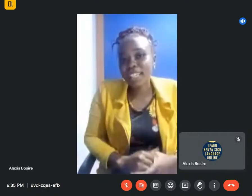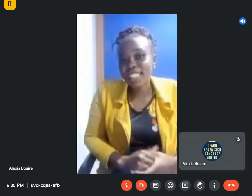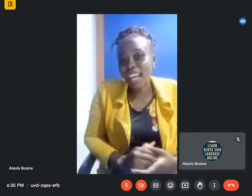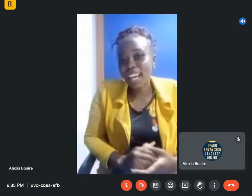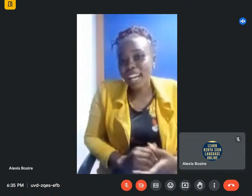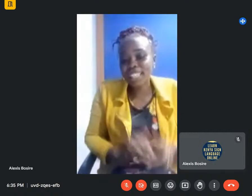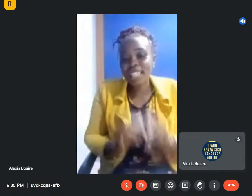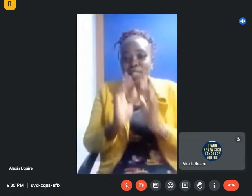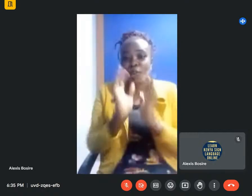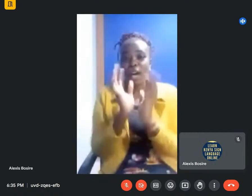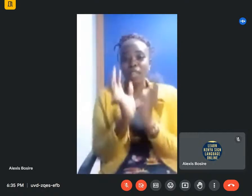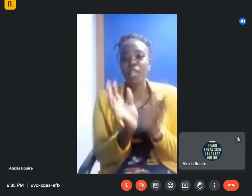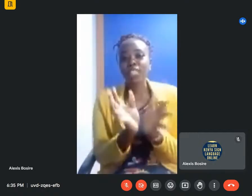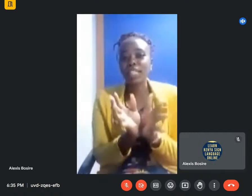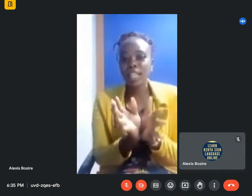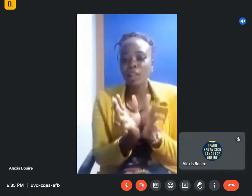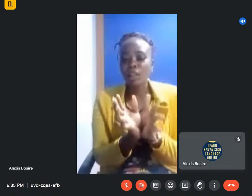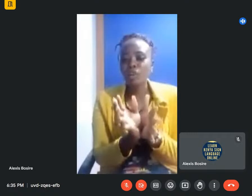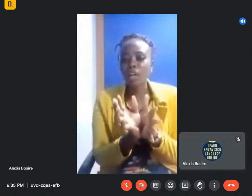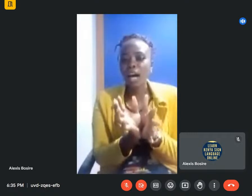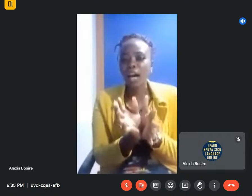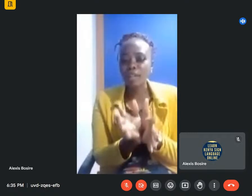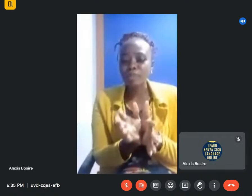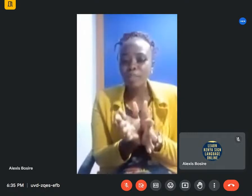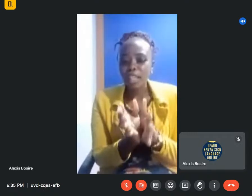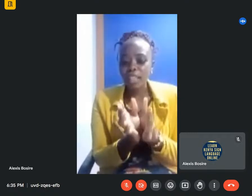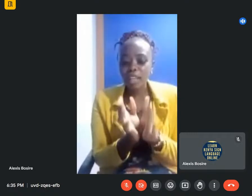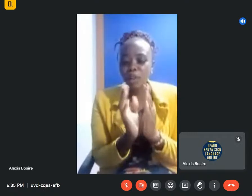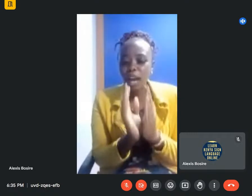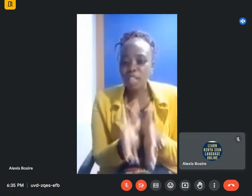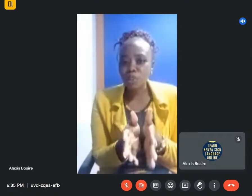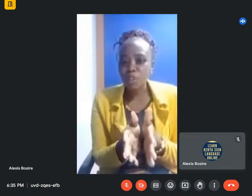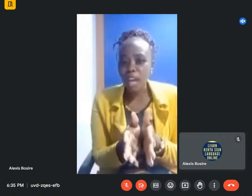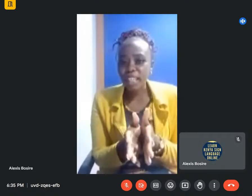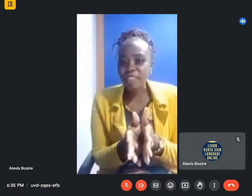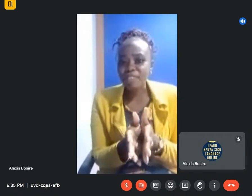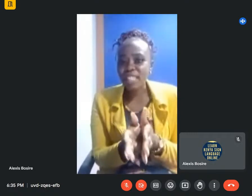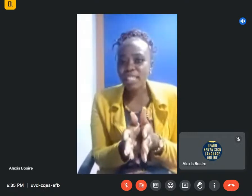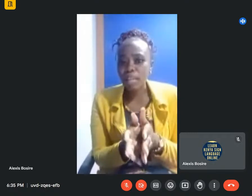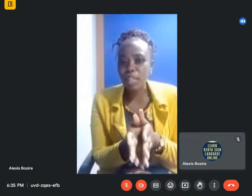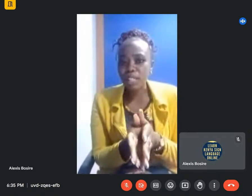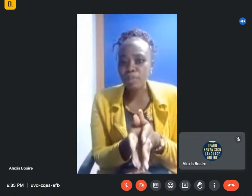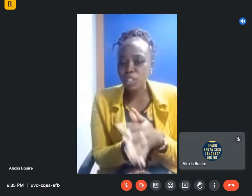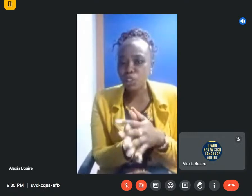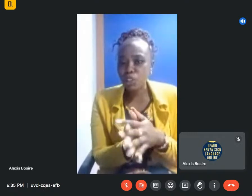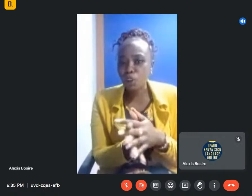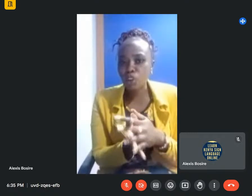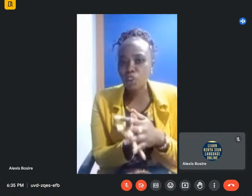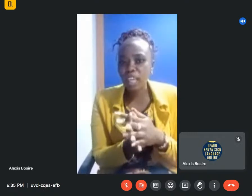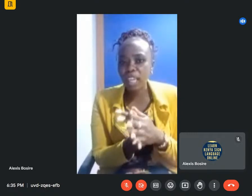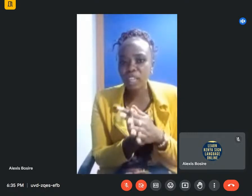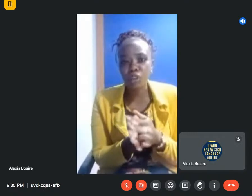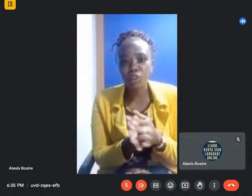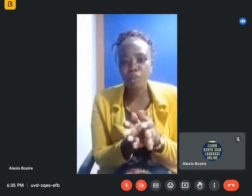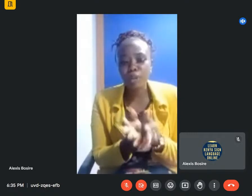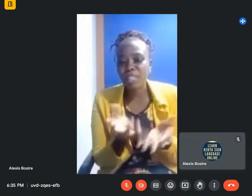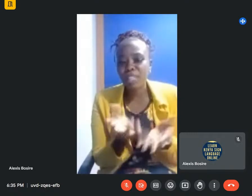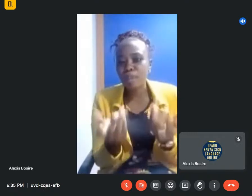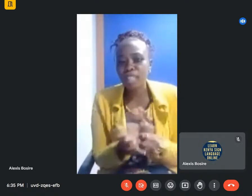Christine. They just look at you and says, they look at you and they find something special or unique in you, or maybe something that you